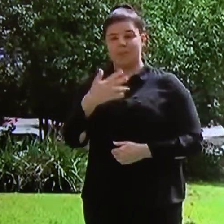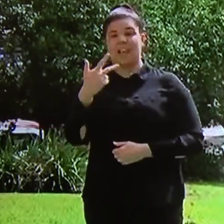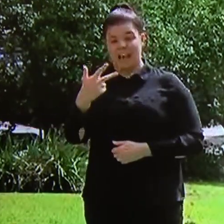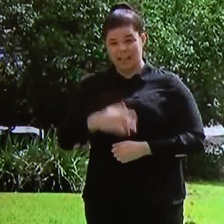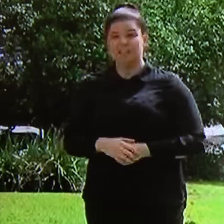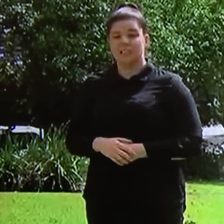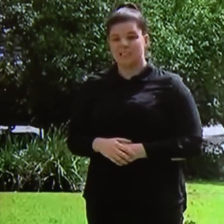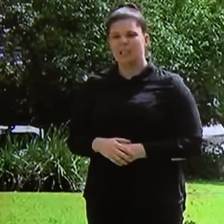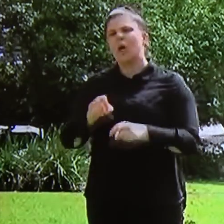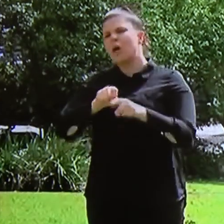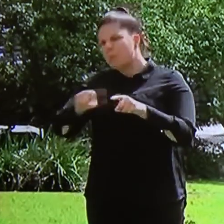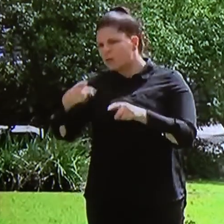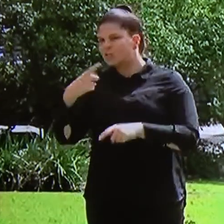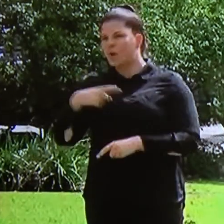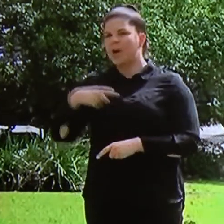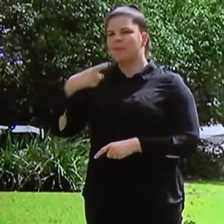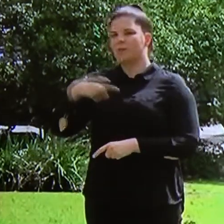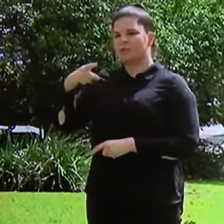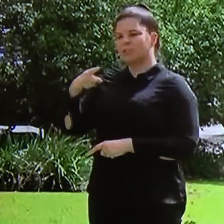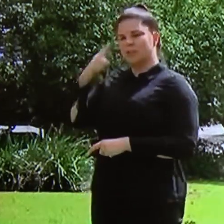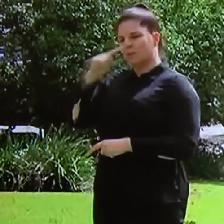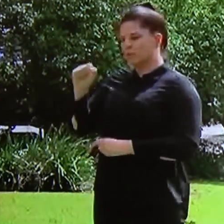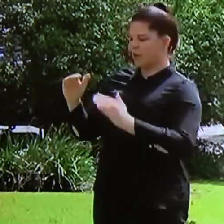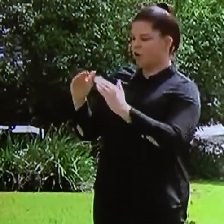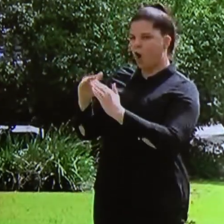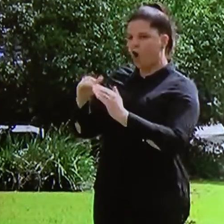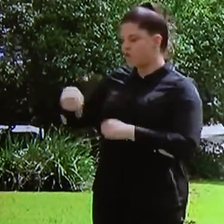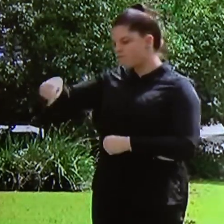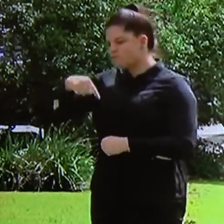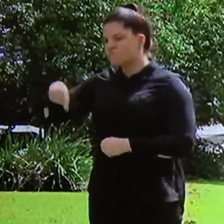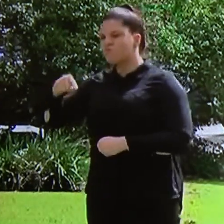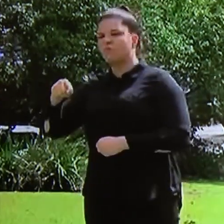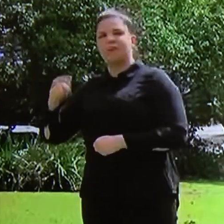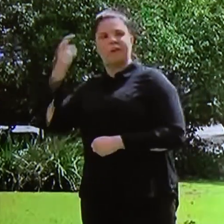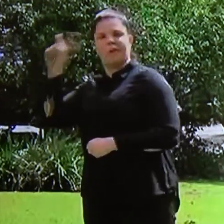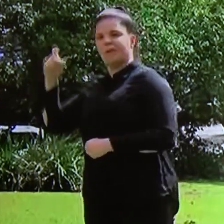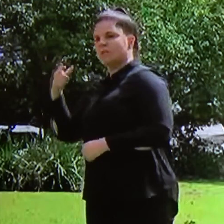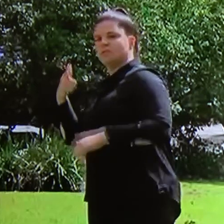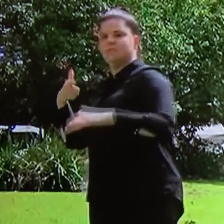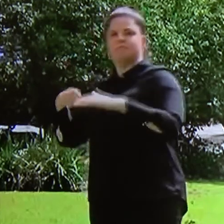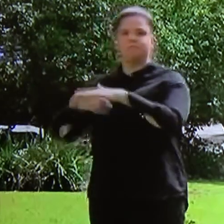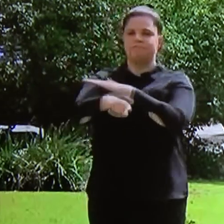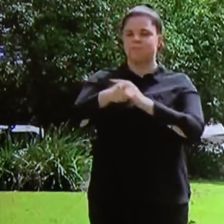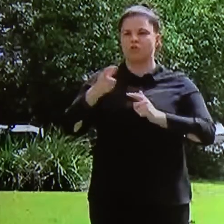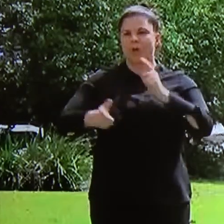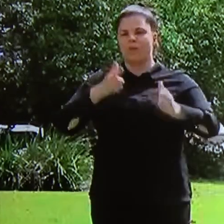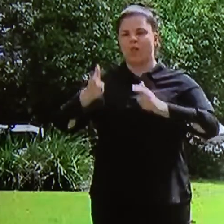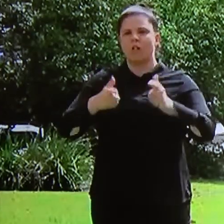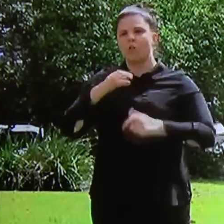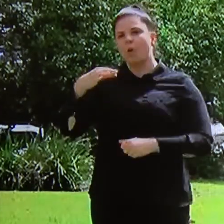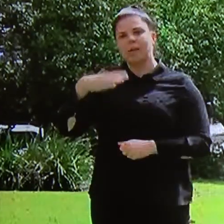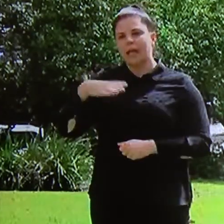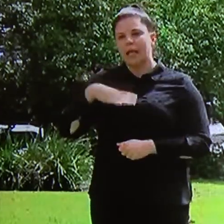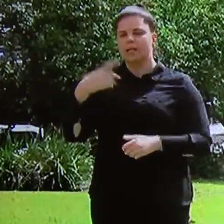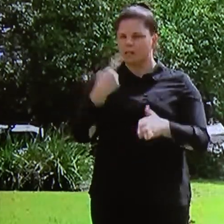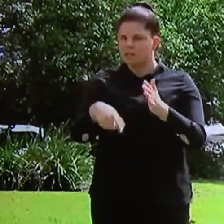people away from their normal place of residence, their home. Again, large numbers, but I would also suggest that there are a